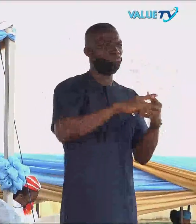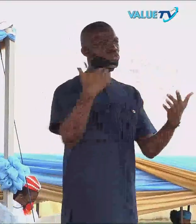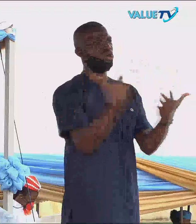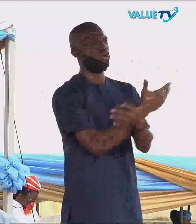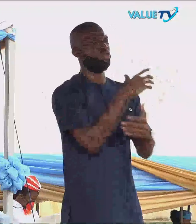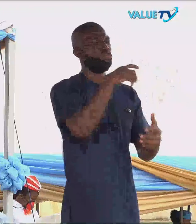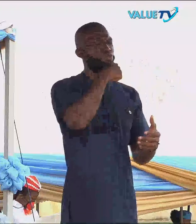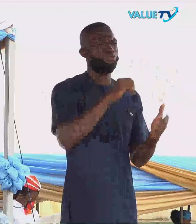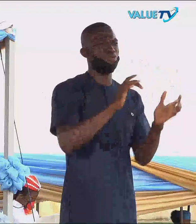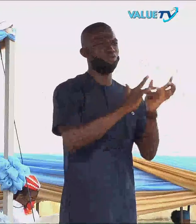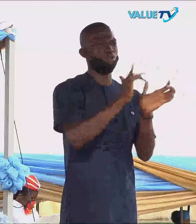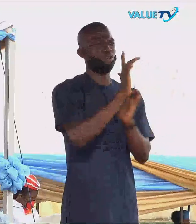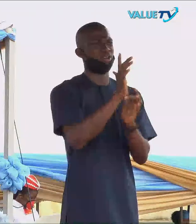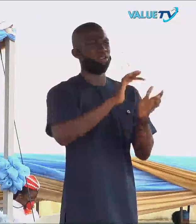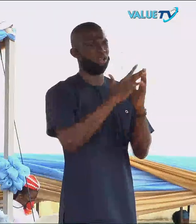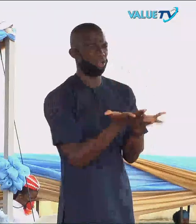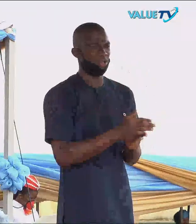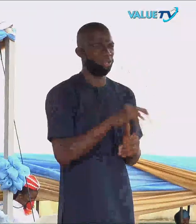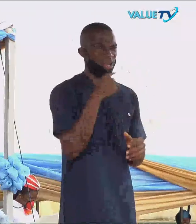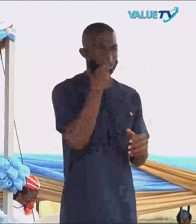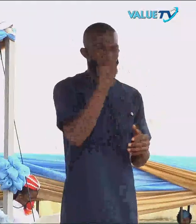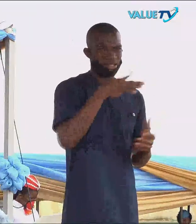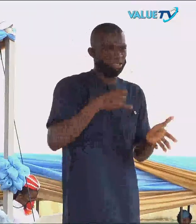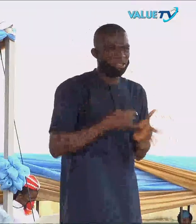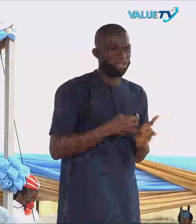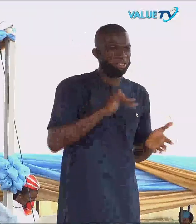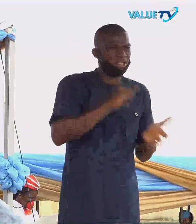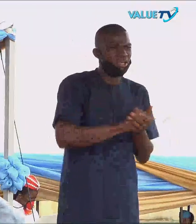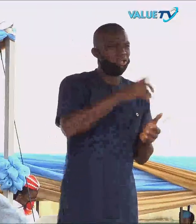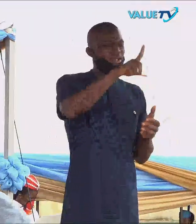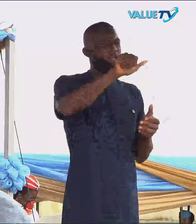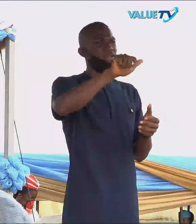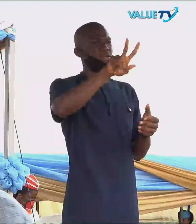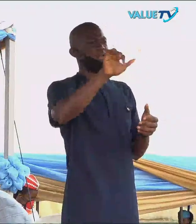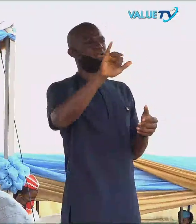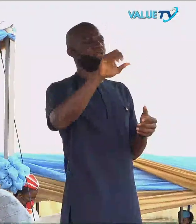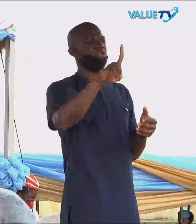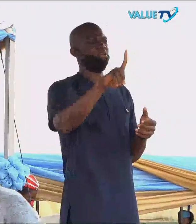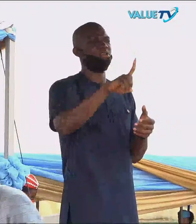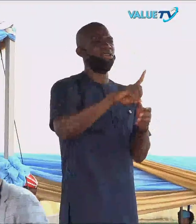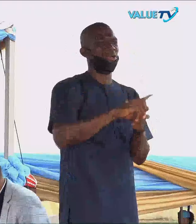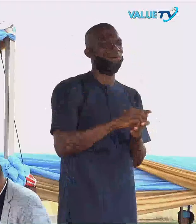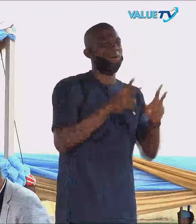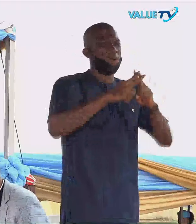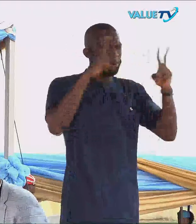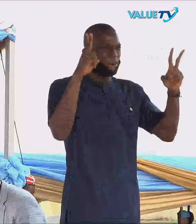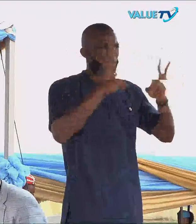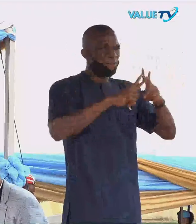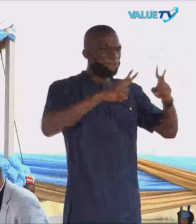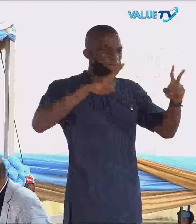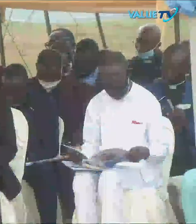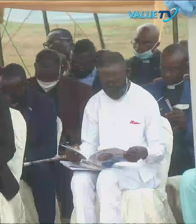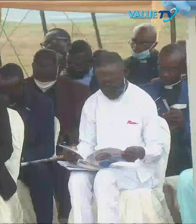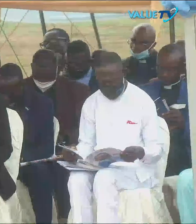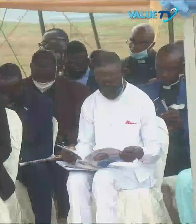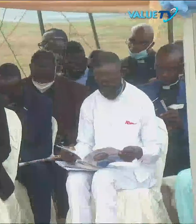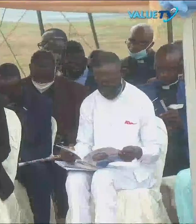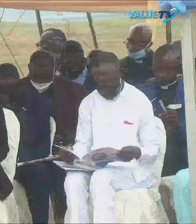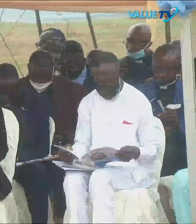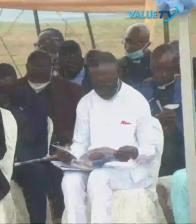now said that David, a very great revered man in